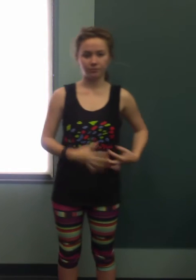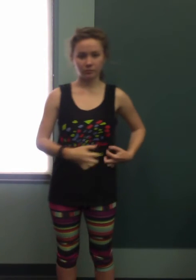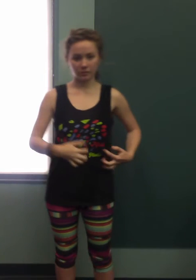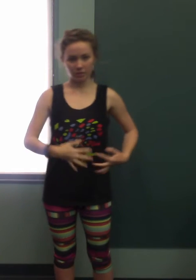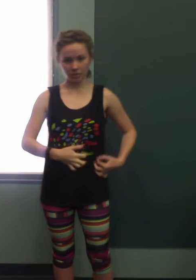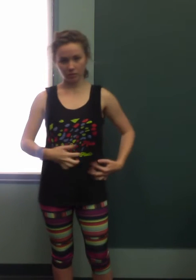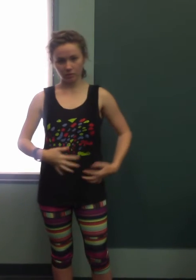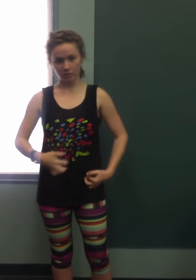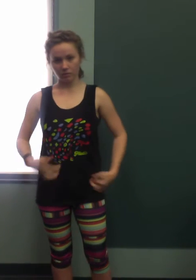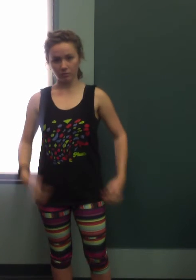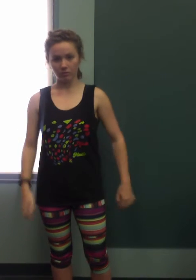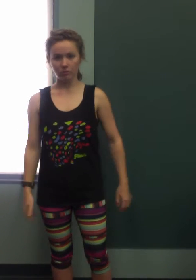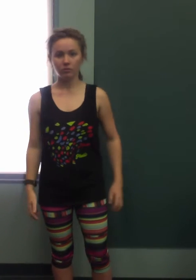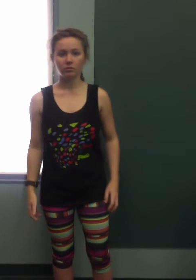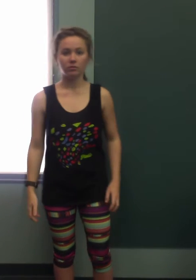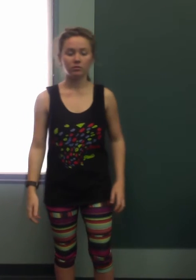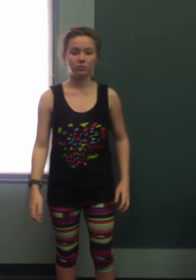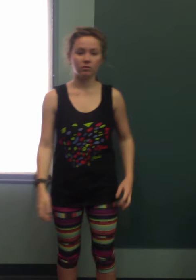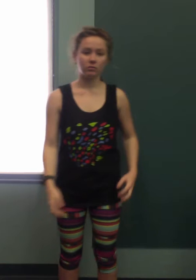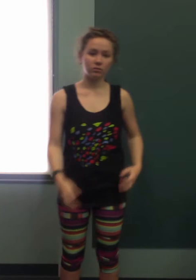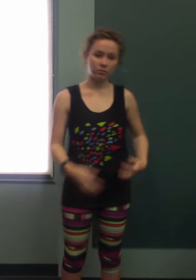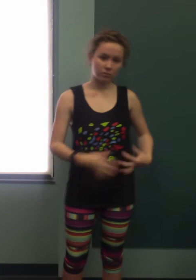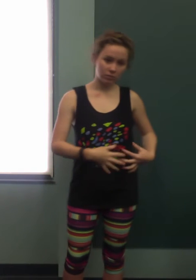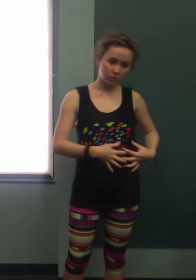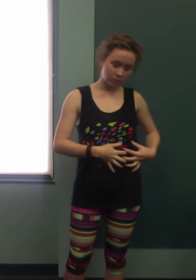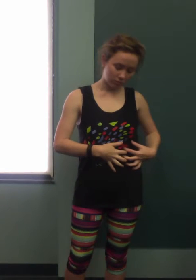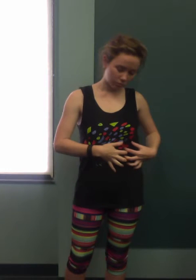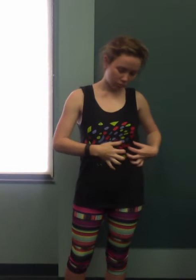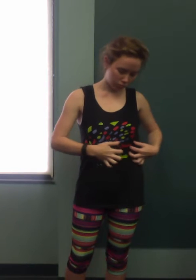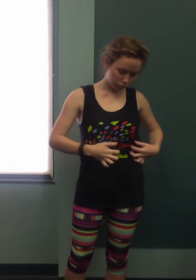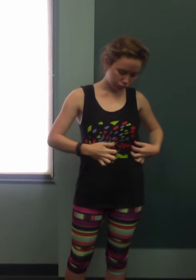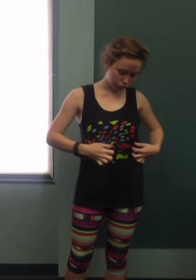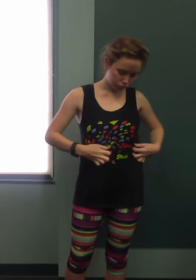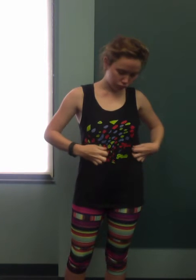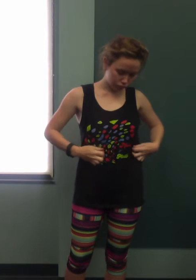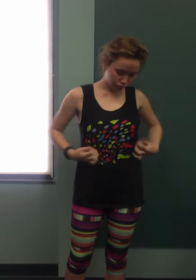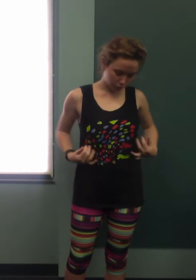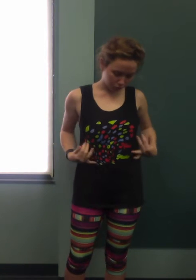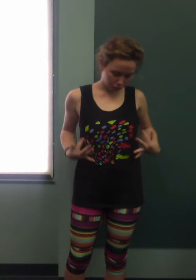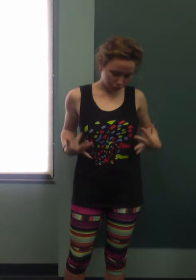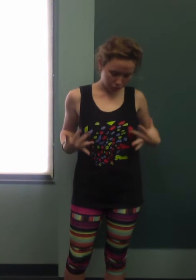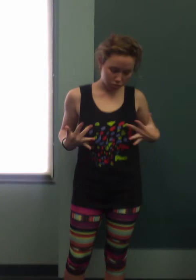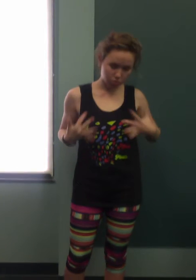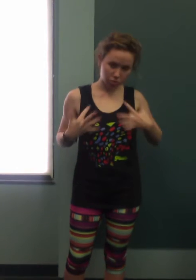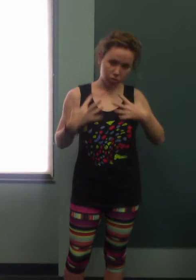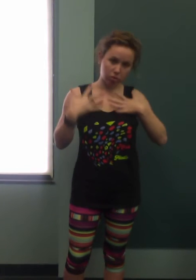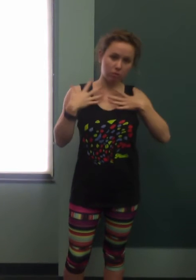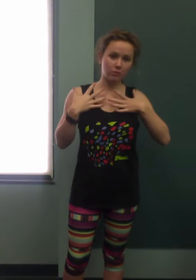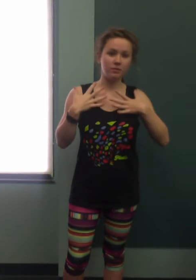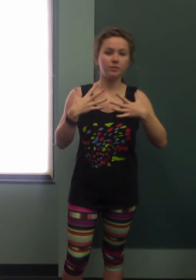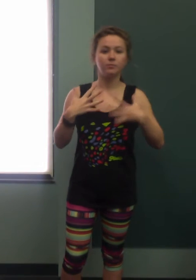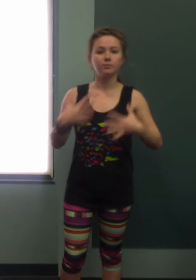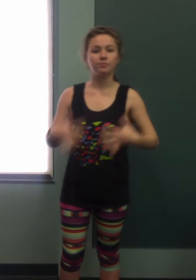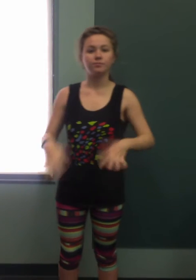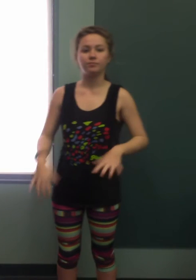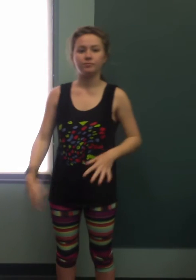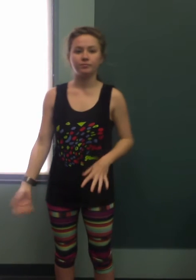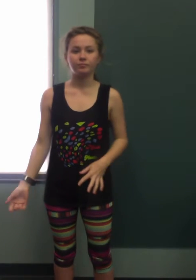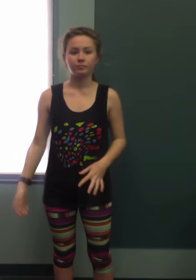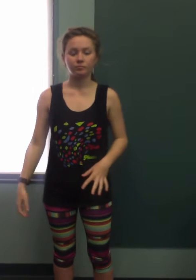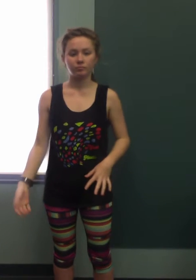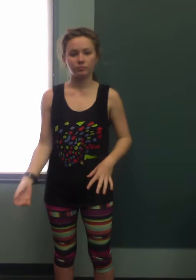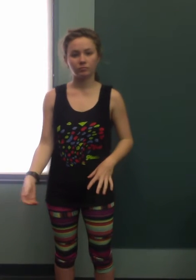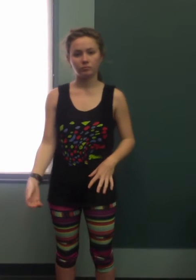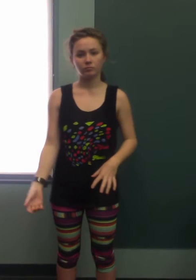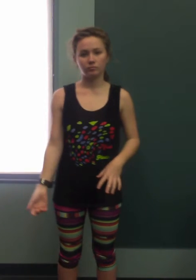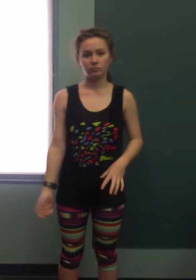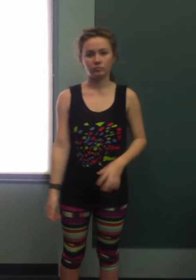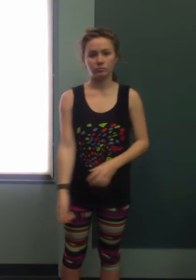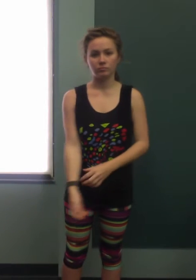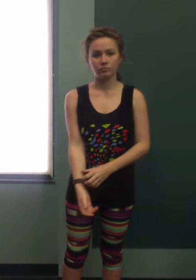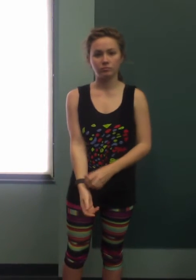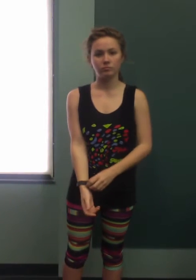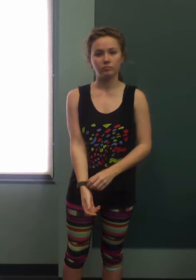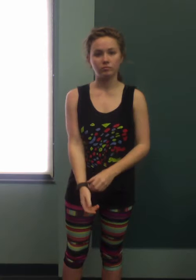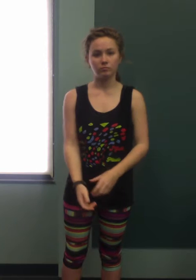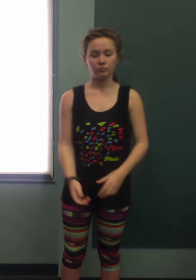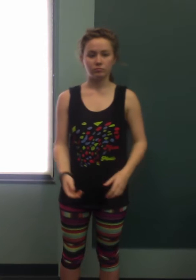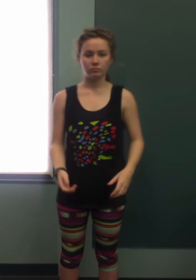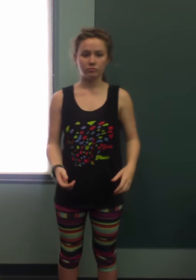and basically move out, and they're going to take the nutrients into our body. How do we get those nutrients into our body? Well, some of it's diffusion, but a